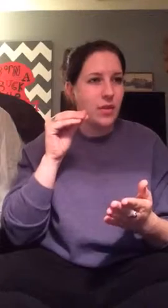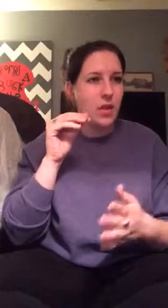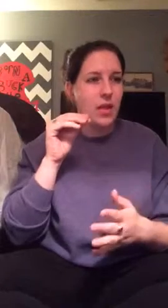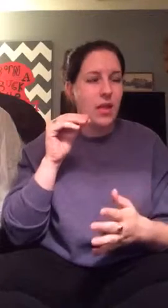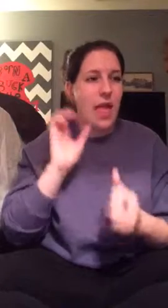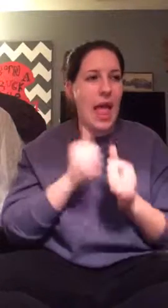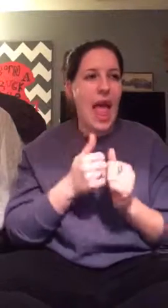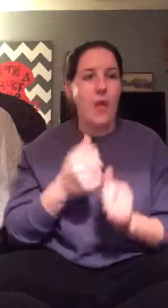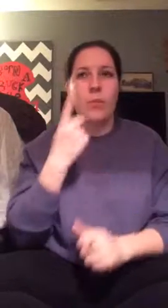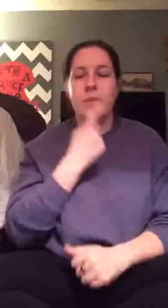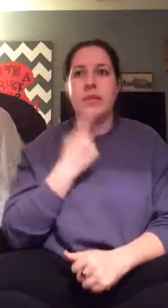so complicated.